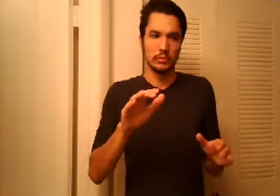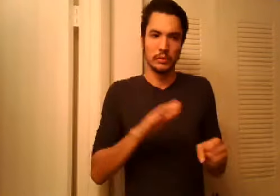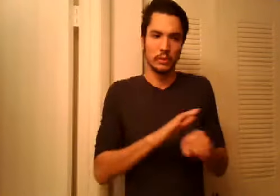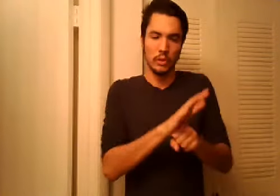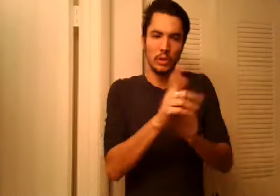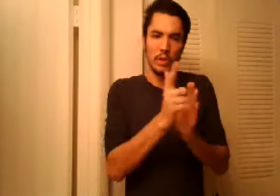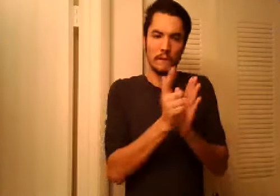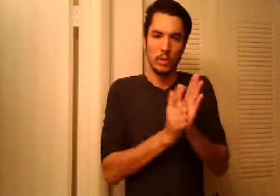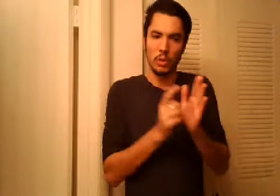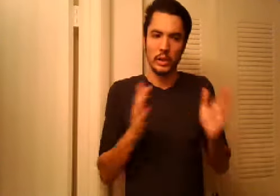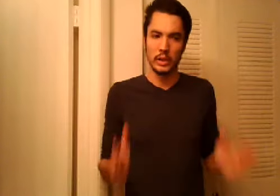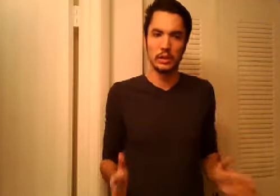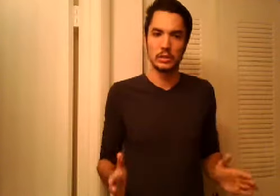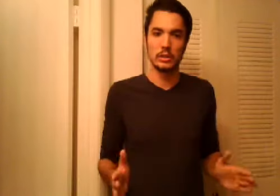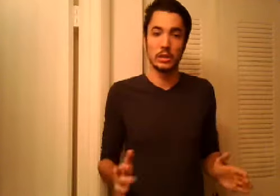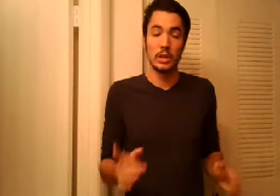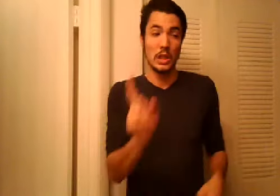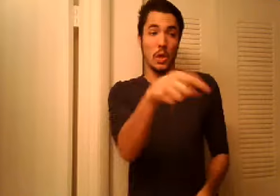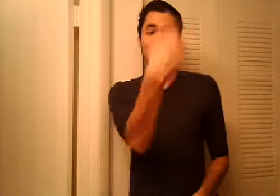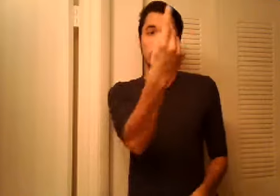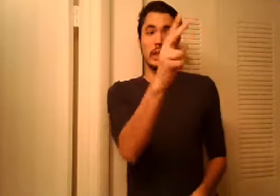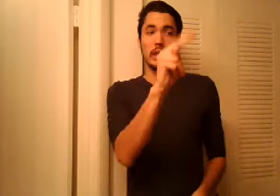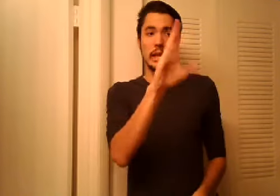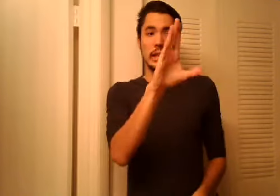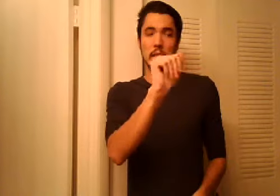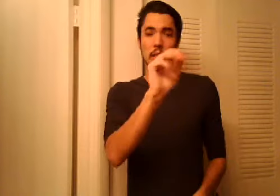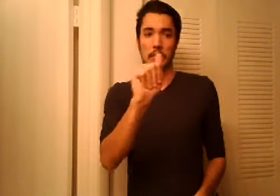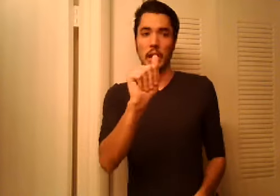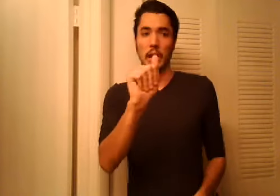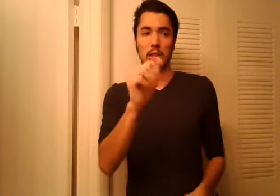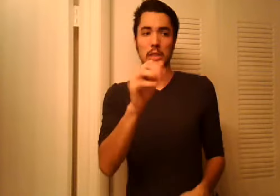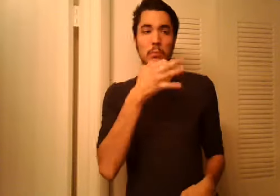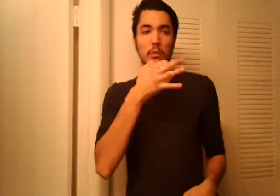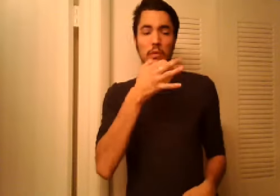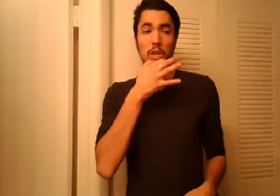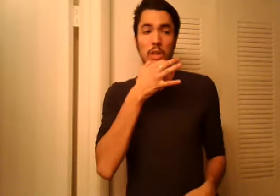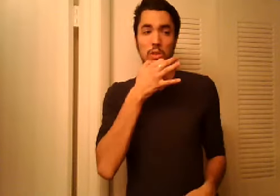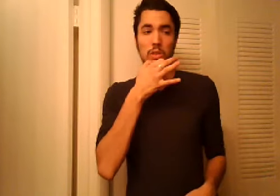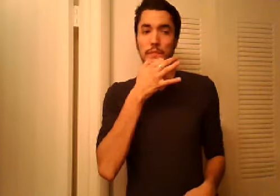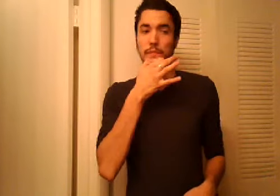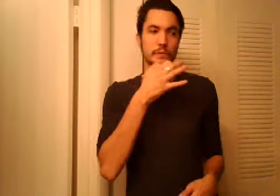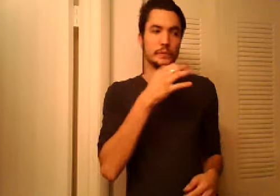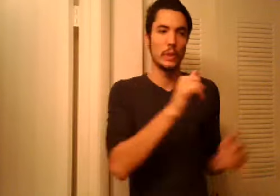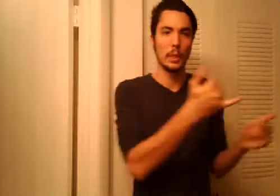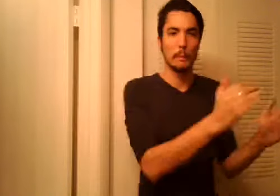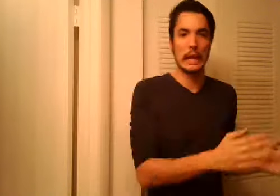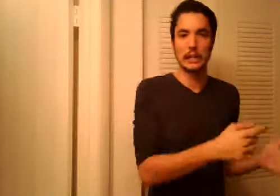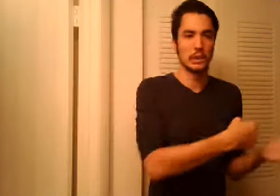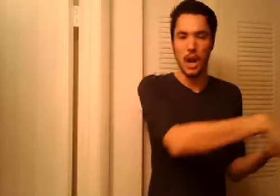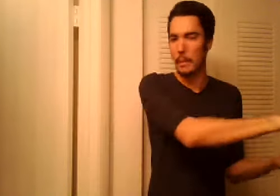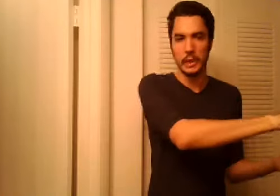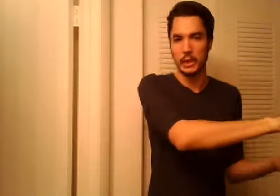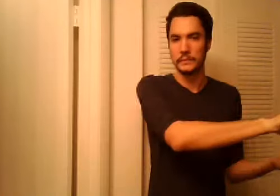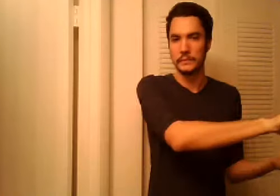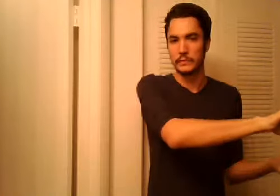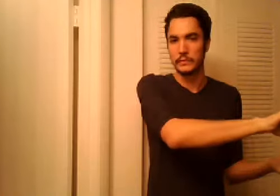The only thing about the NCAA that's not professionalized is whether or not the players are paid. That's it. The entire other thing is a